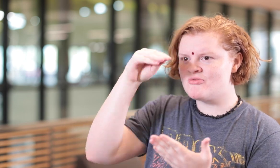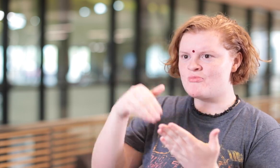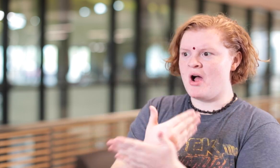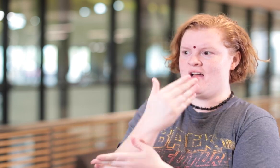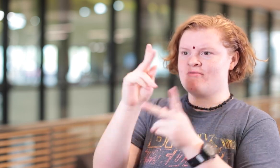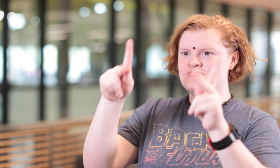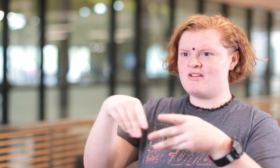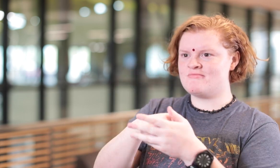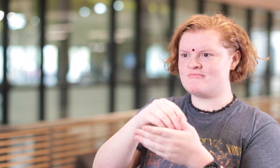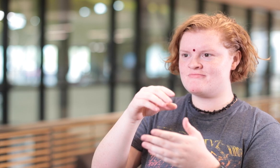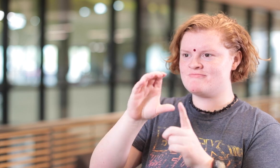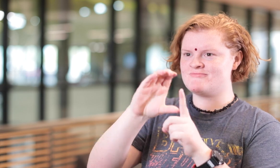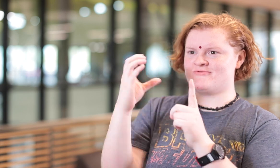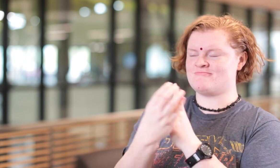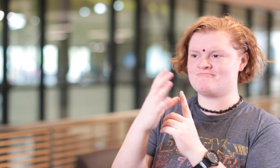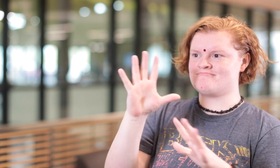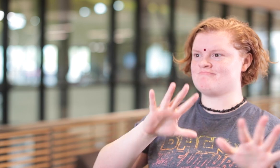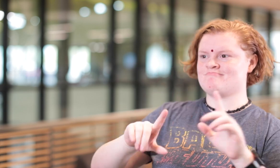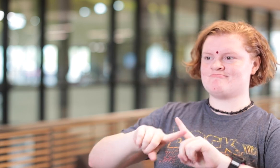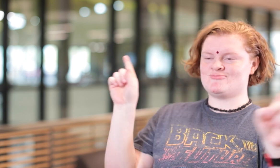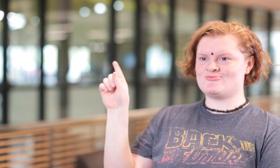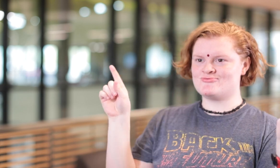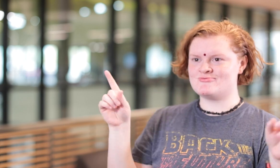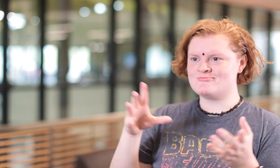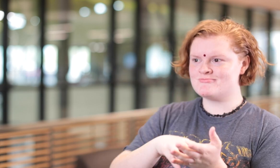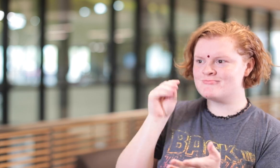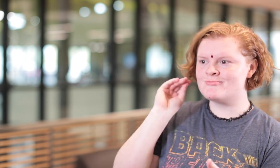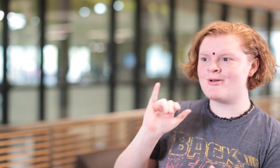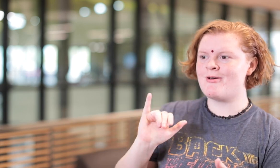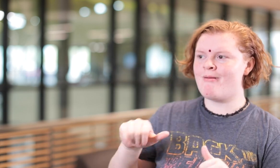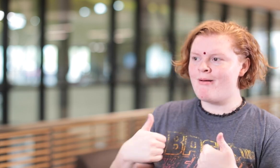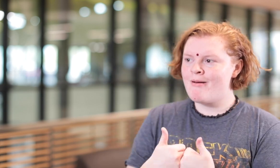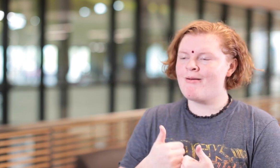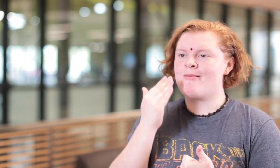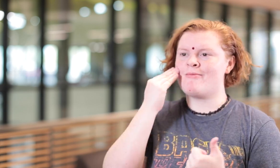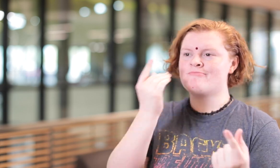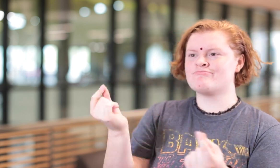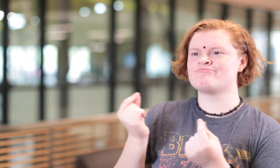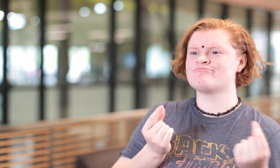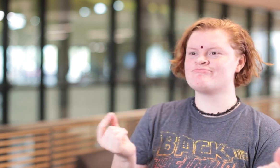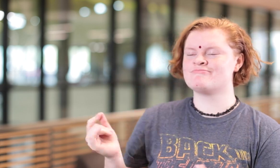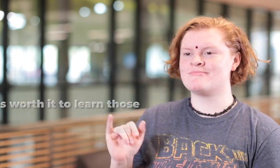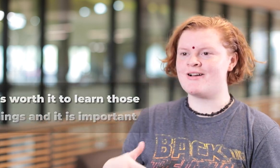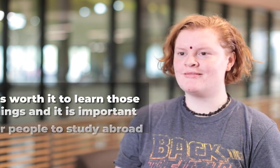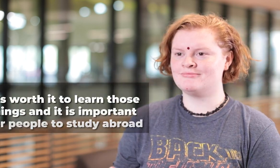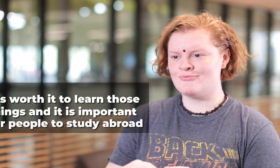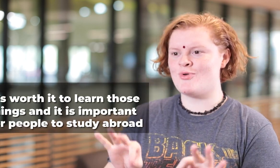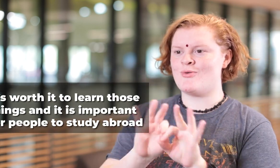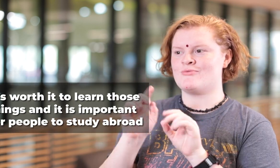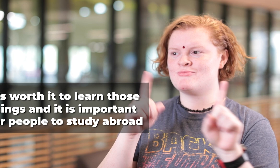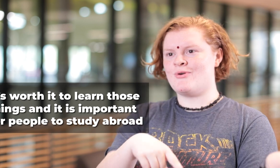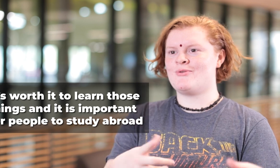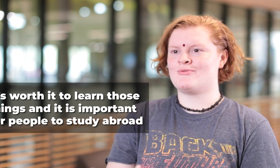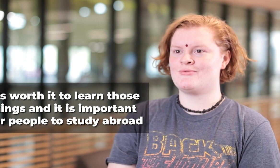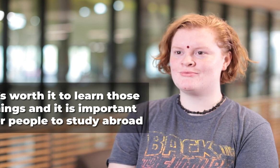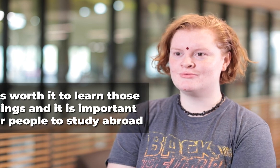beneficial. Sometimes it can be tricky learning the rules of that culture but it's worth it to experience those things